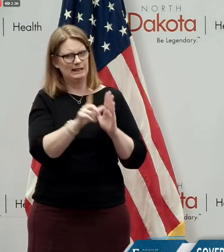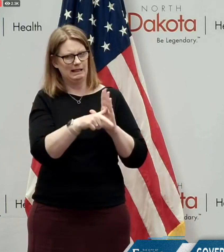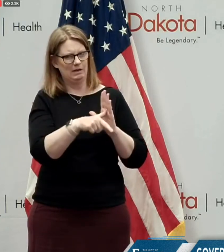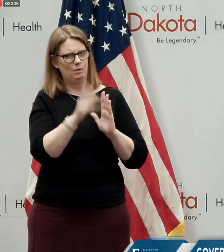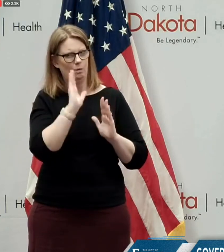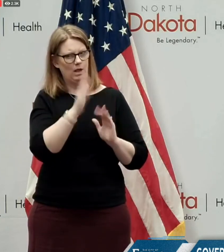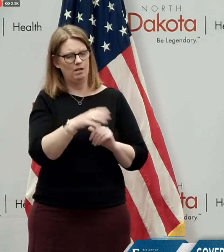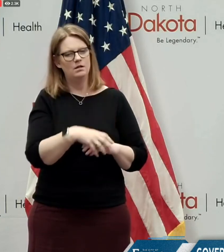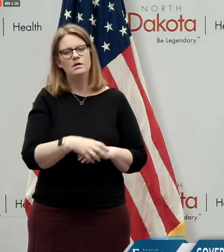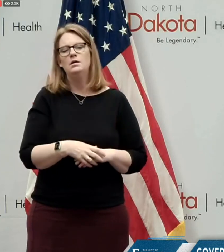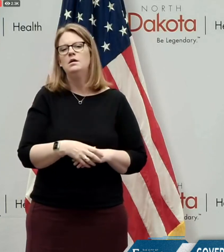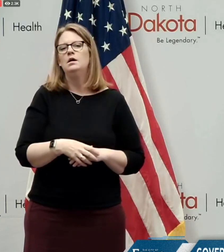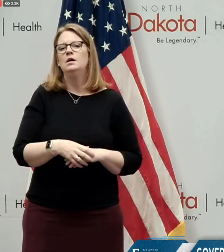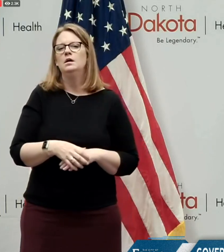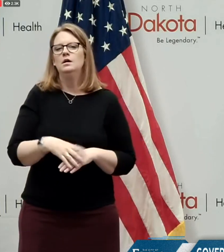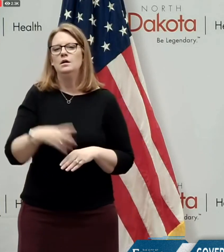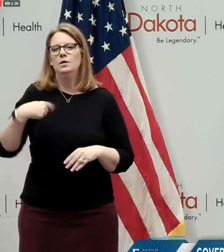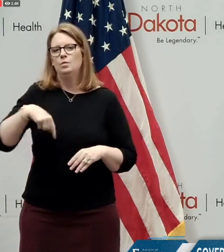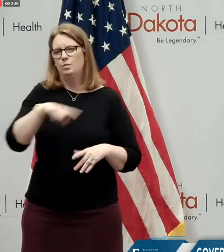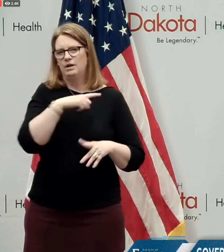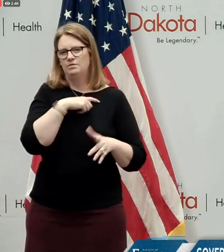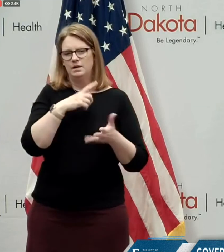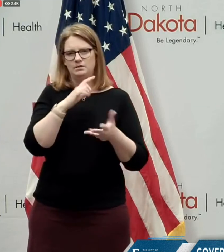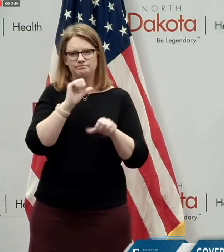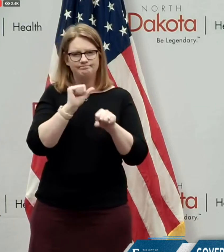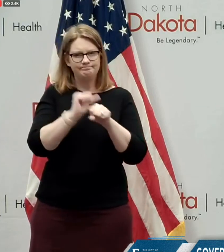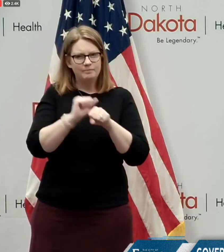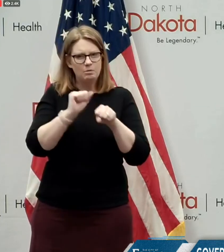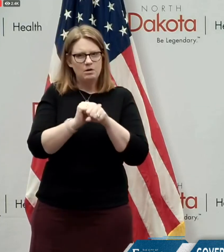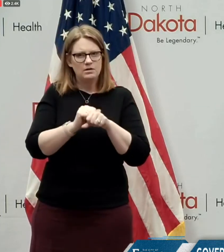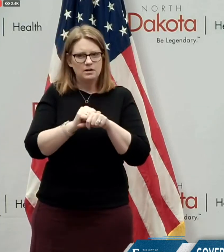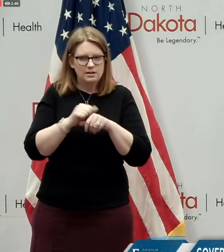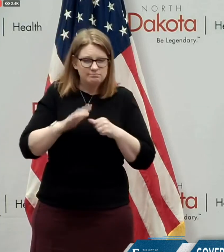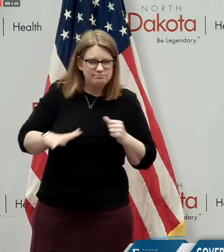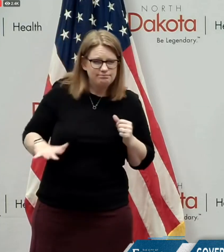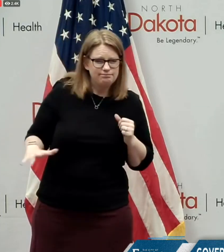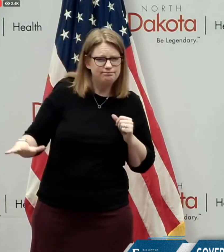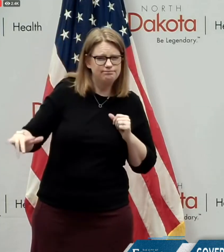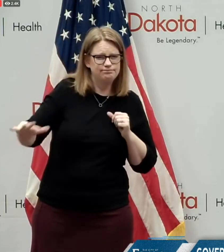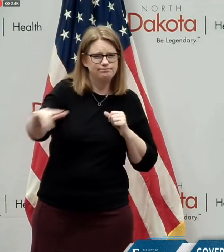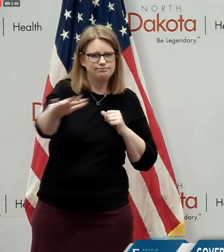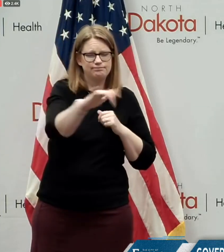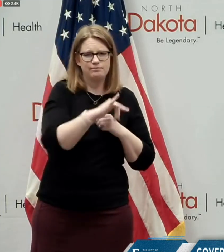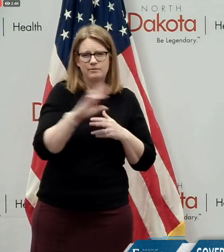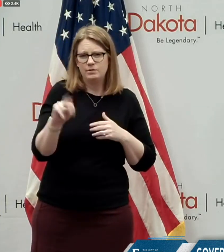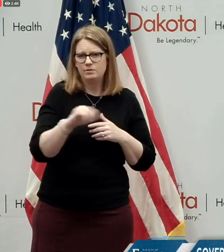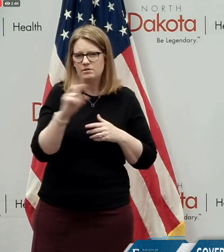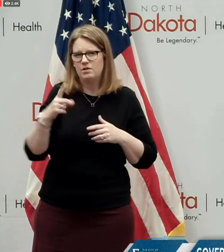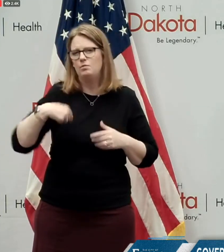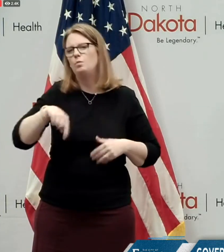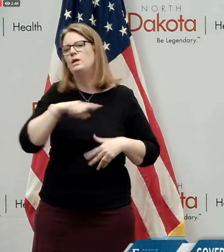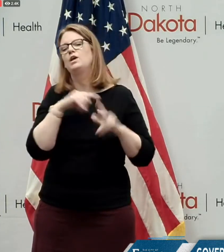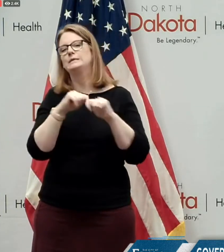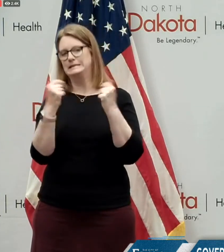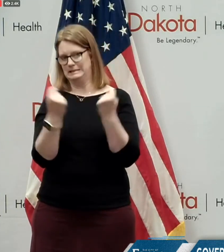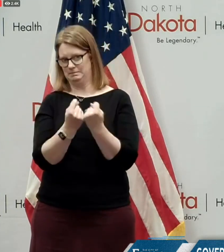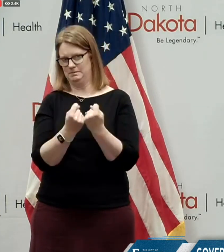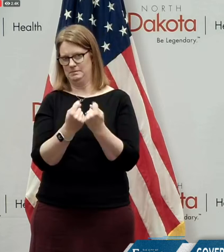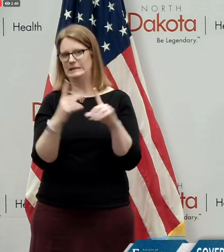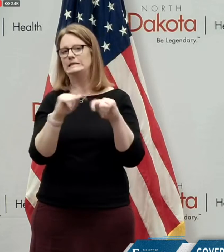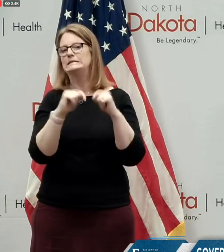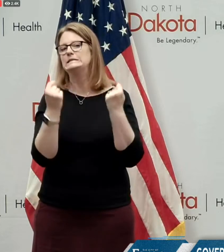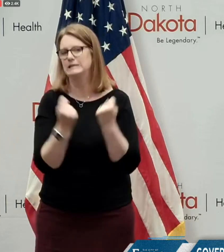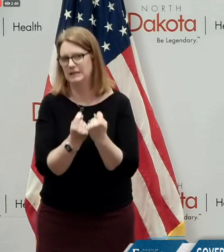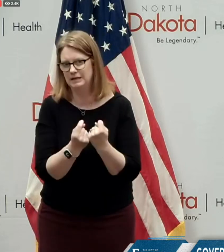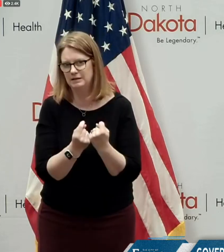about great work. But we have been working across North Dakota all together in a team effort, and this has allowed North